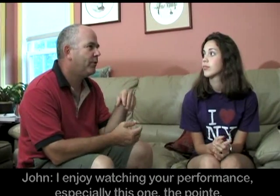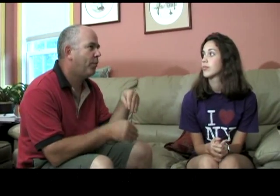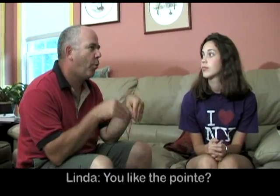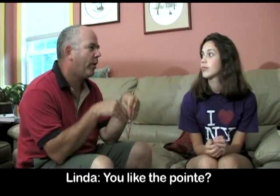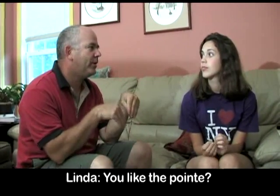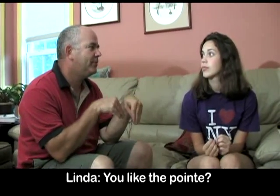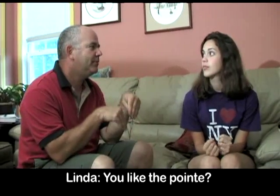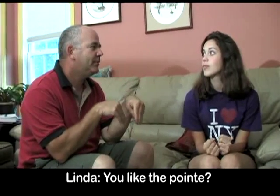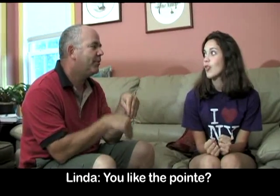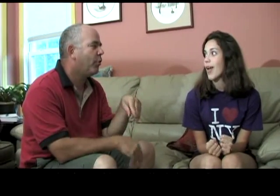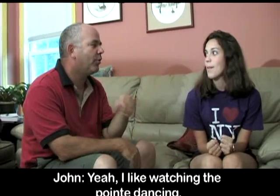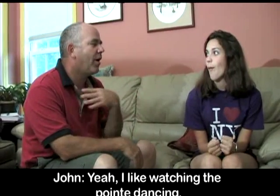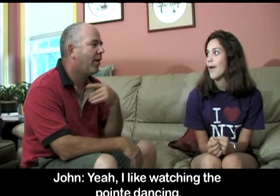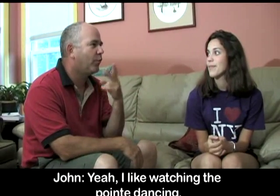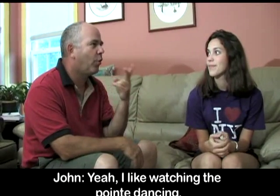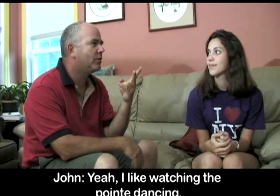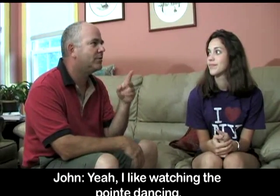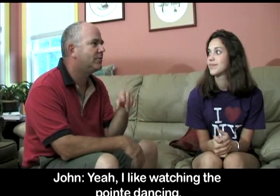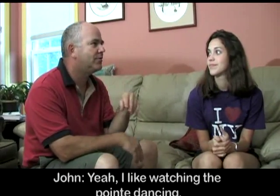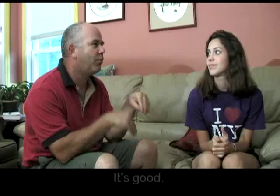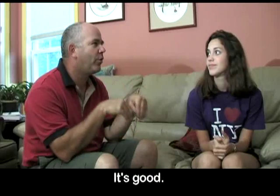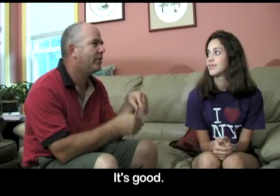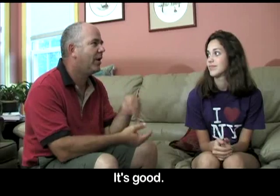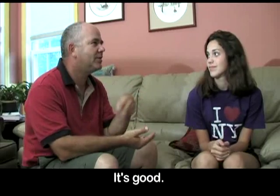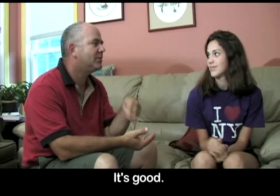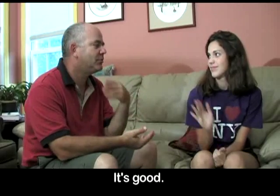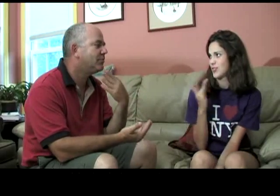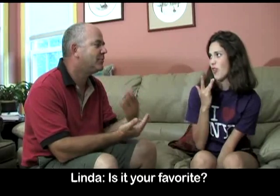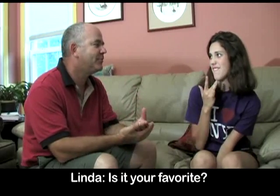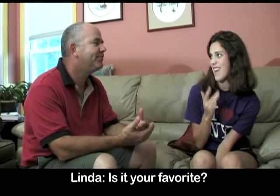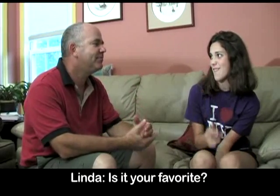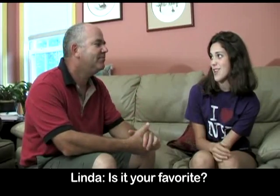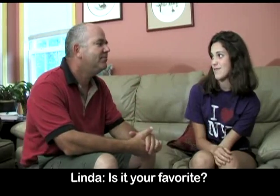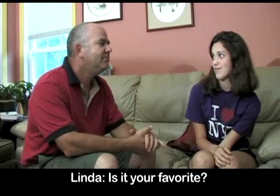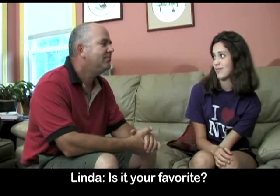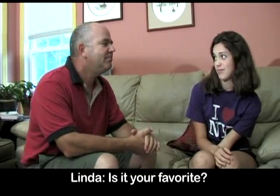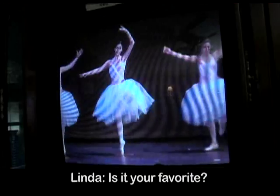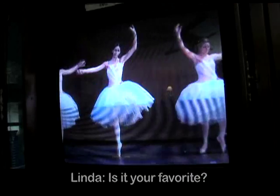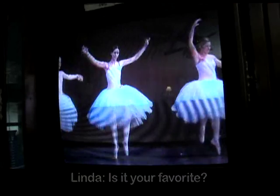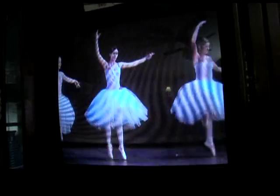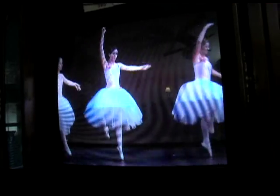Thank you.